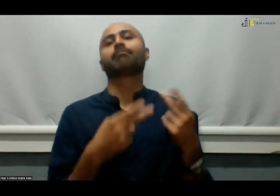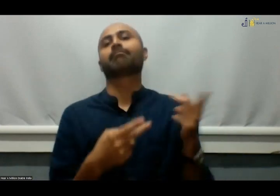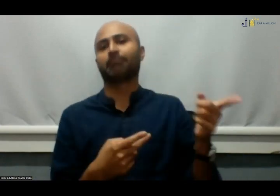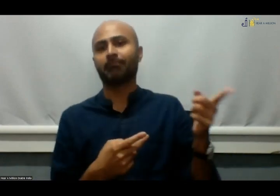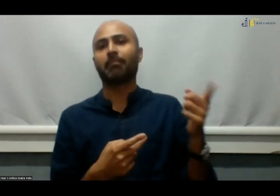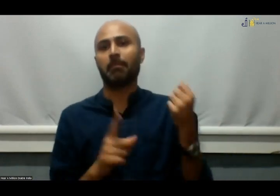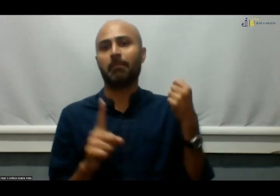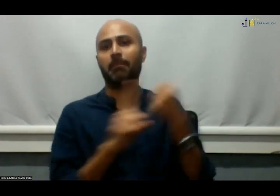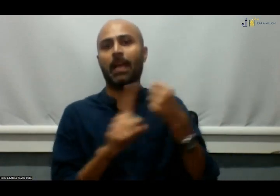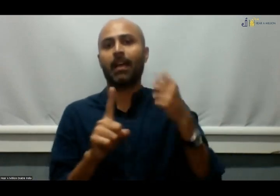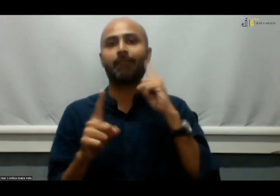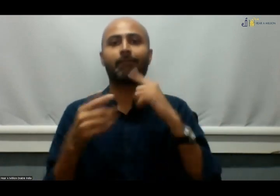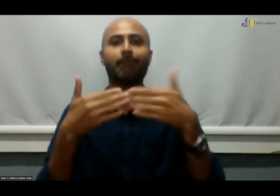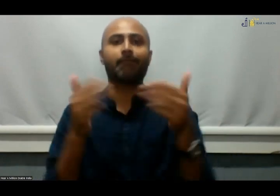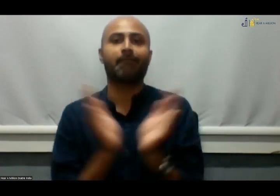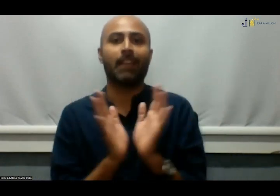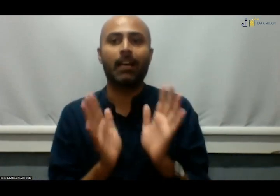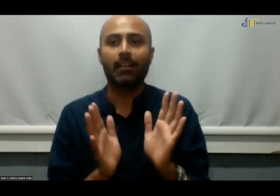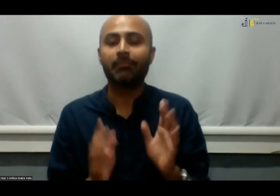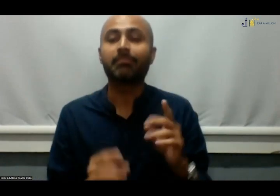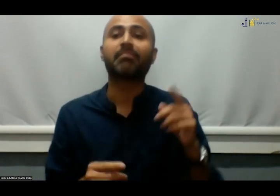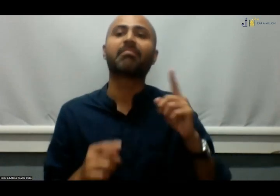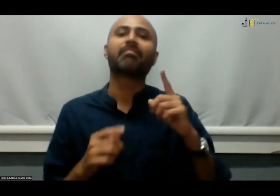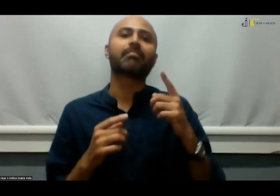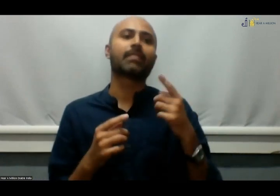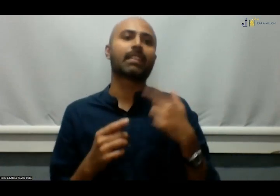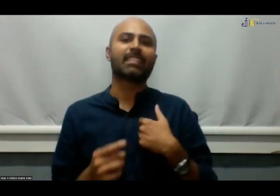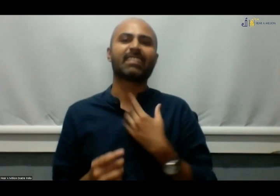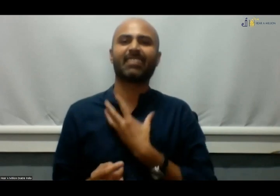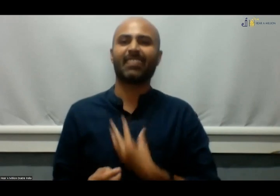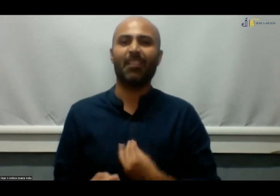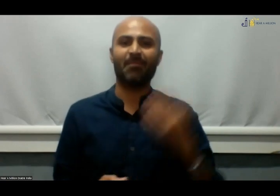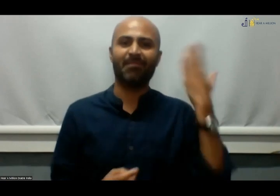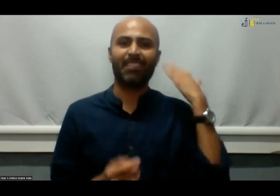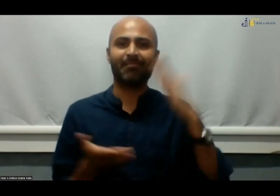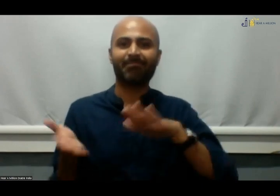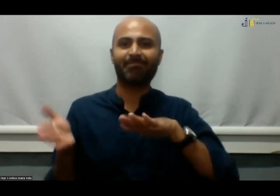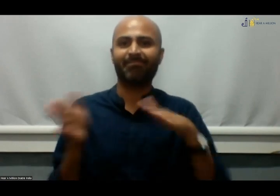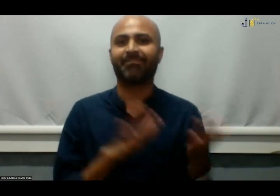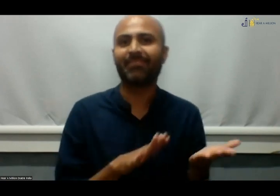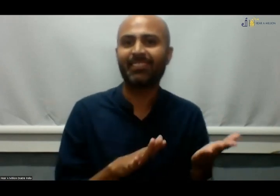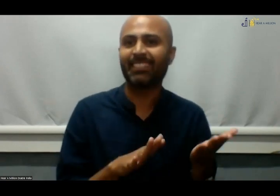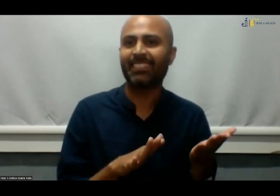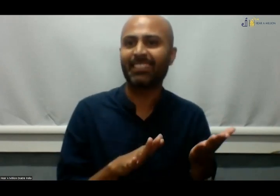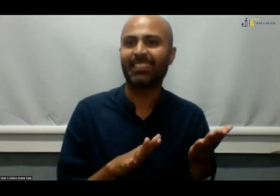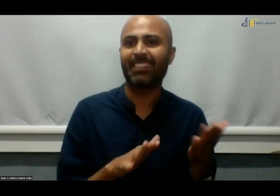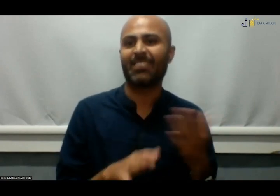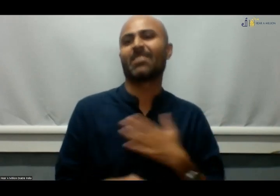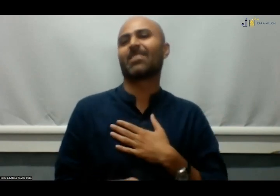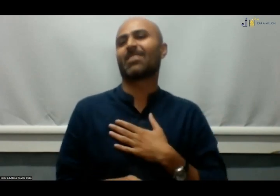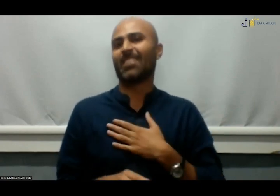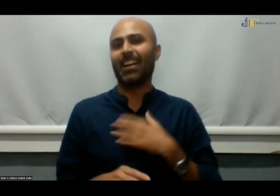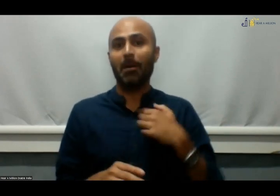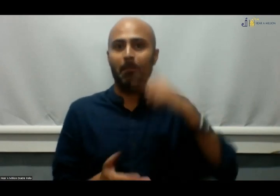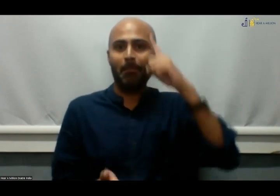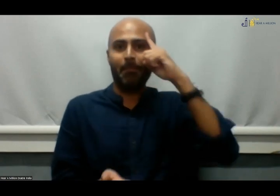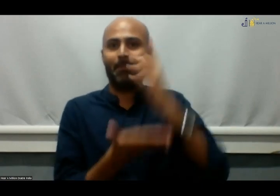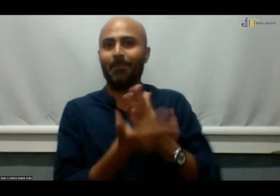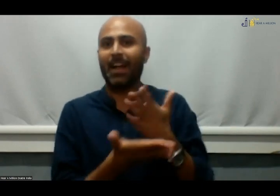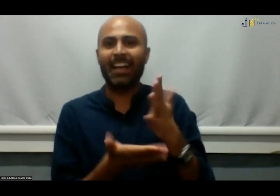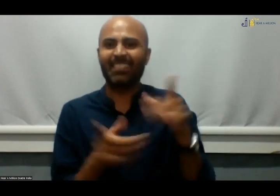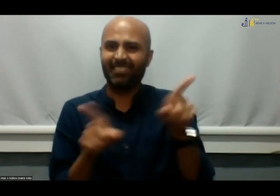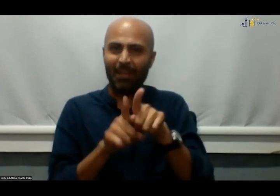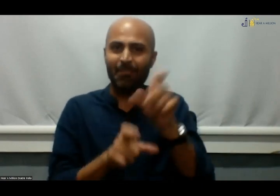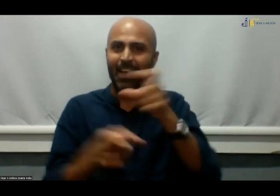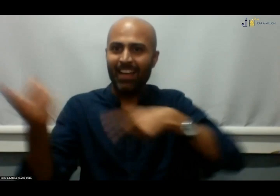she was advocating for deaf people rights as well. But we are saddened by her death. She